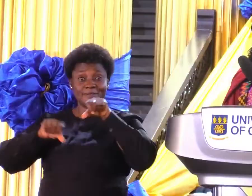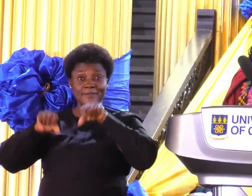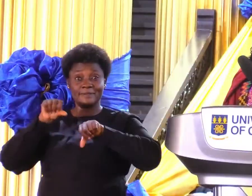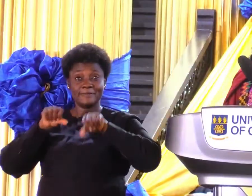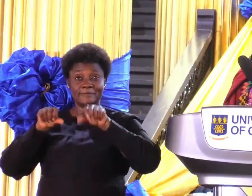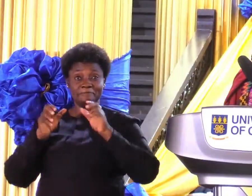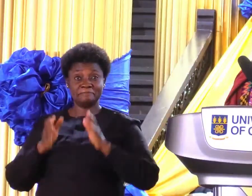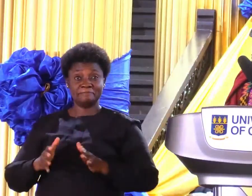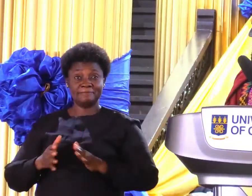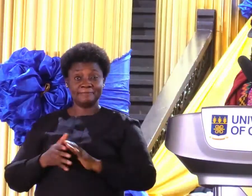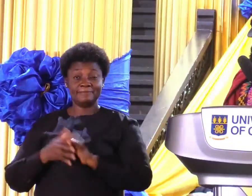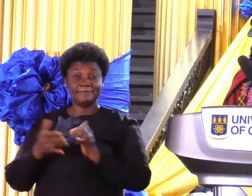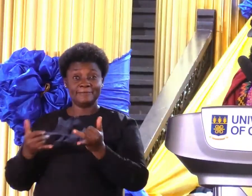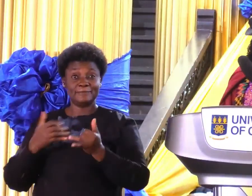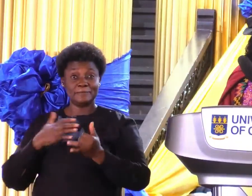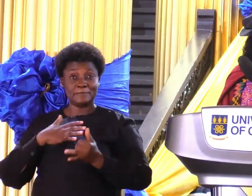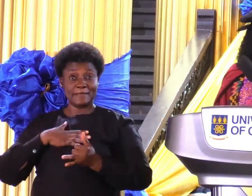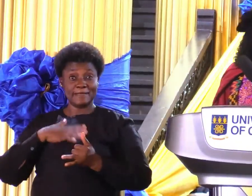Now my journey.